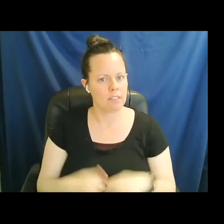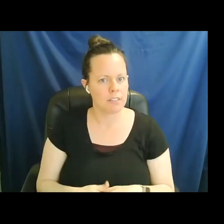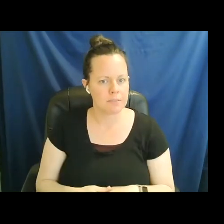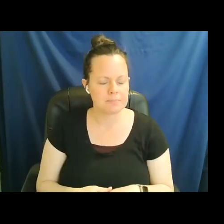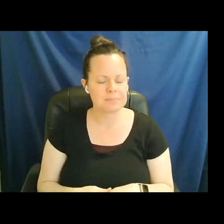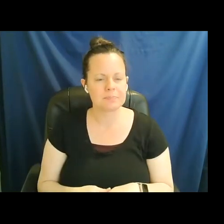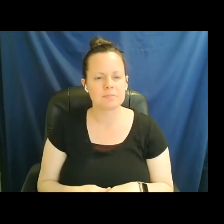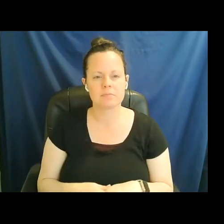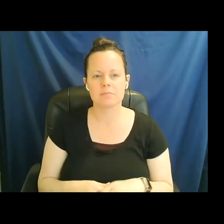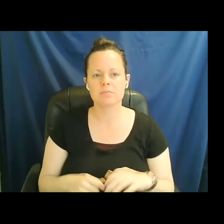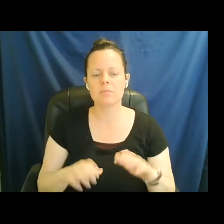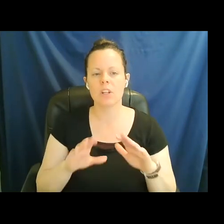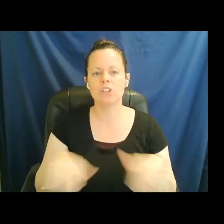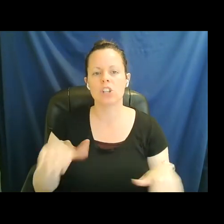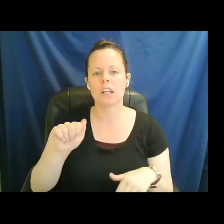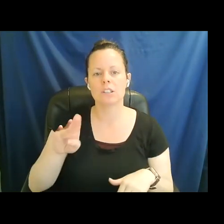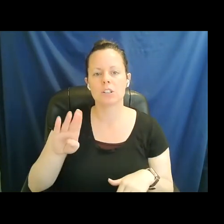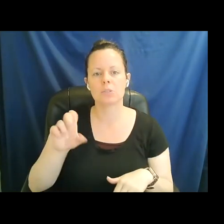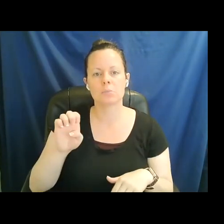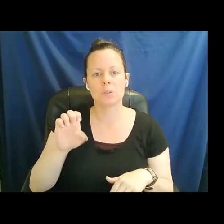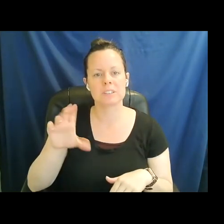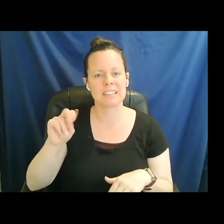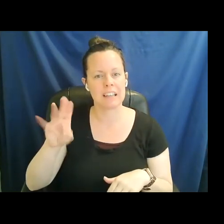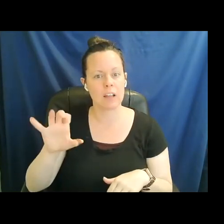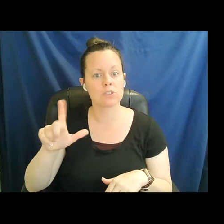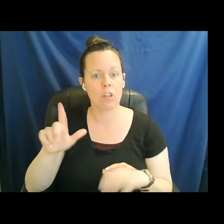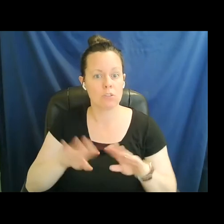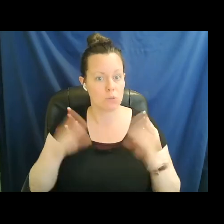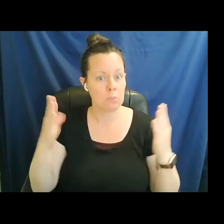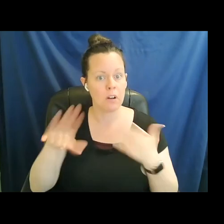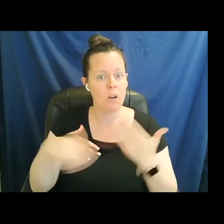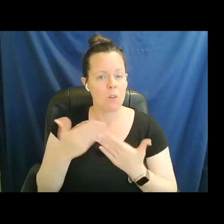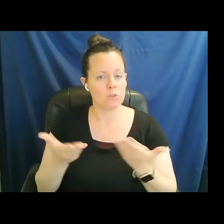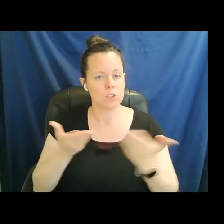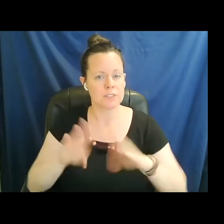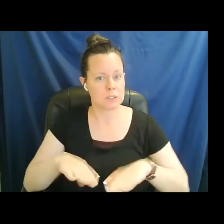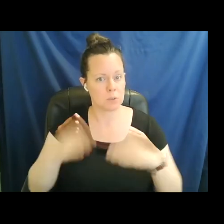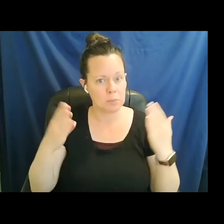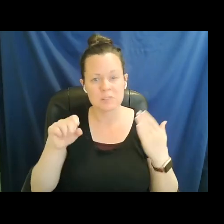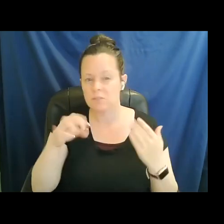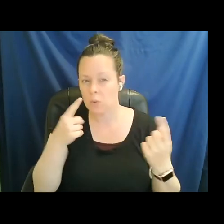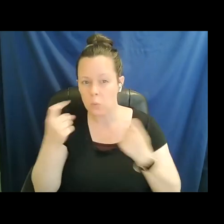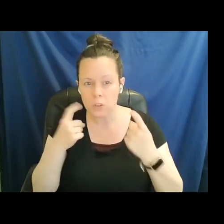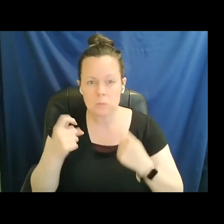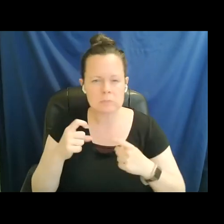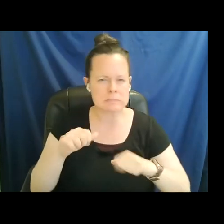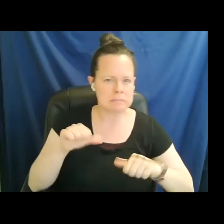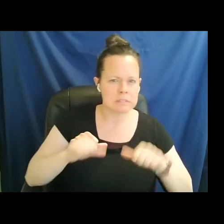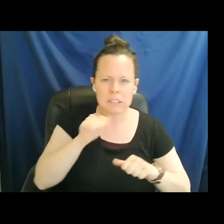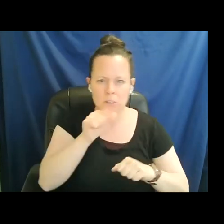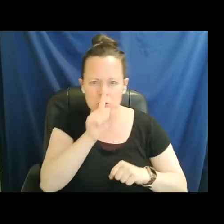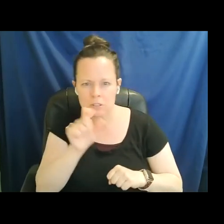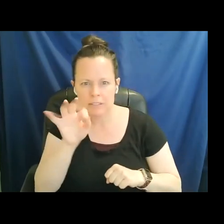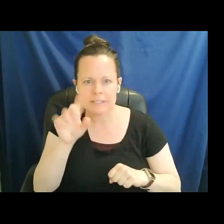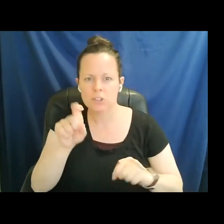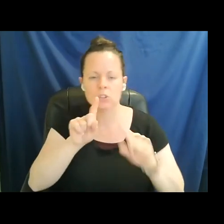The Child Abuse Council is open. All of our services are open. So if you have questions, if you're not sure whether to report something,